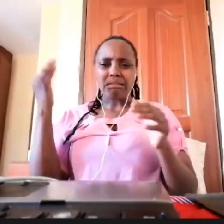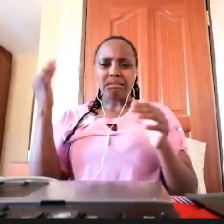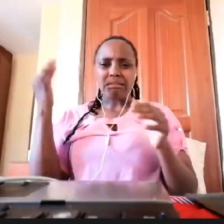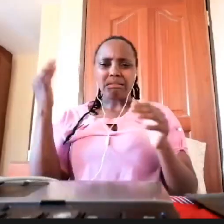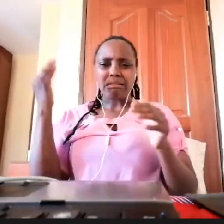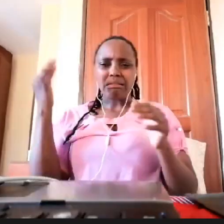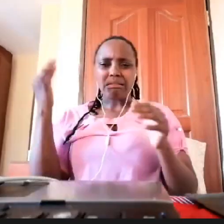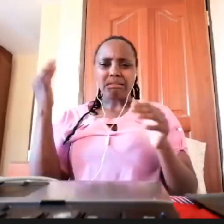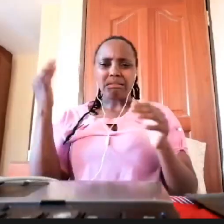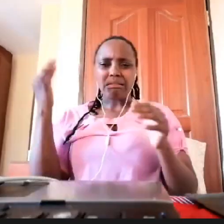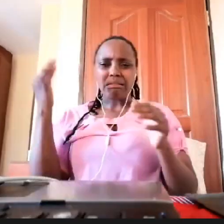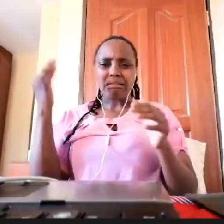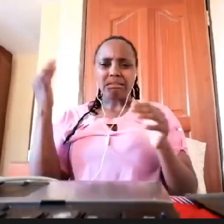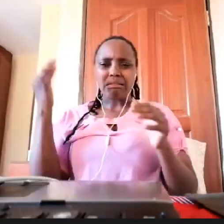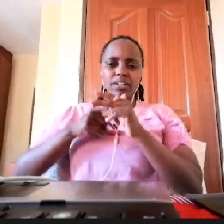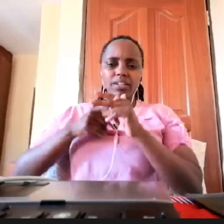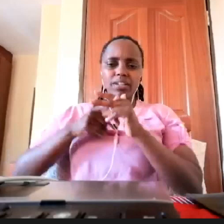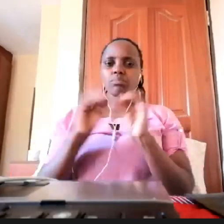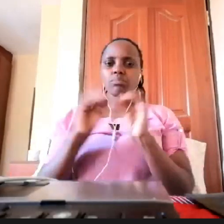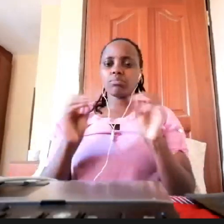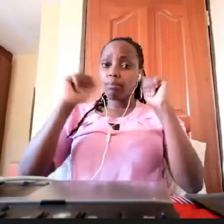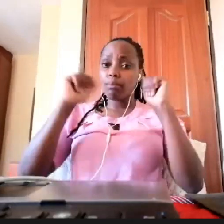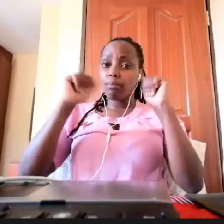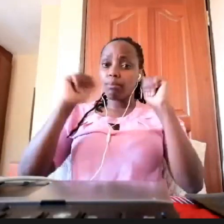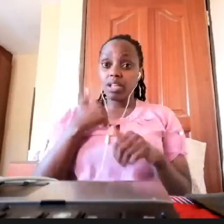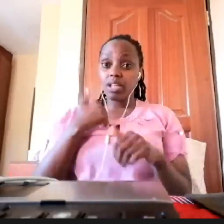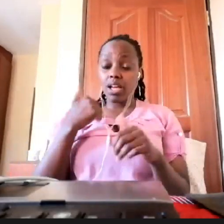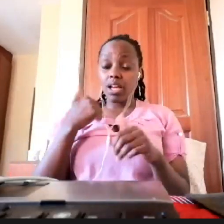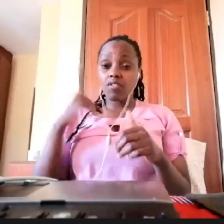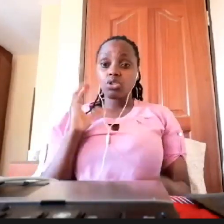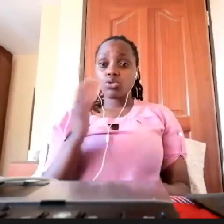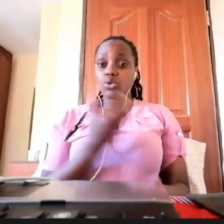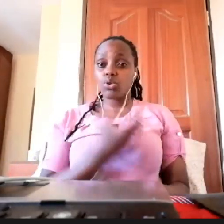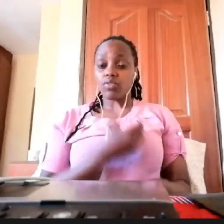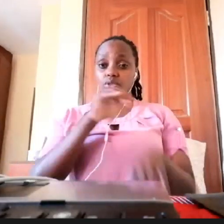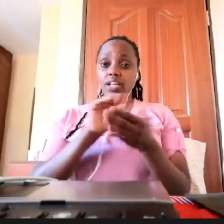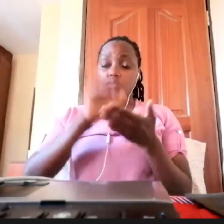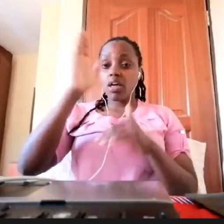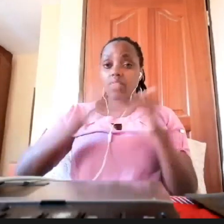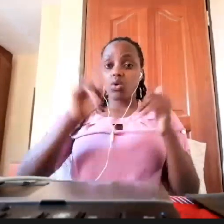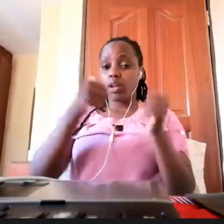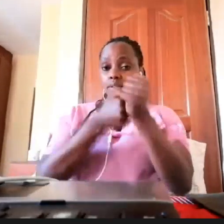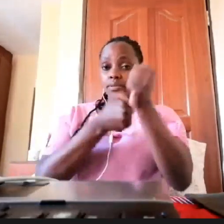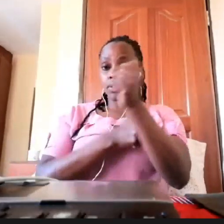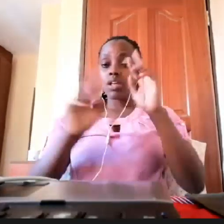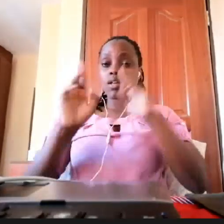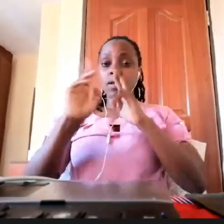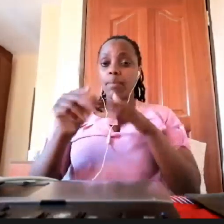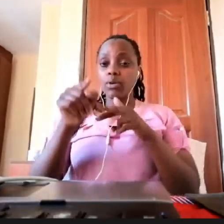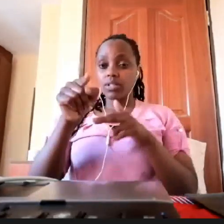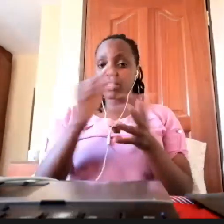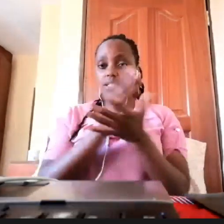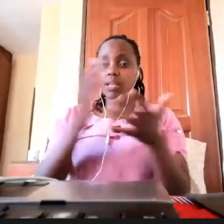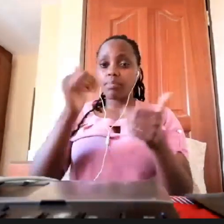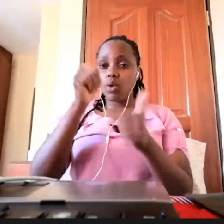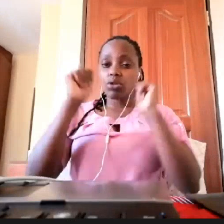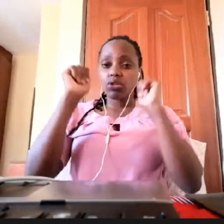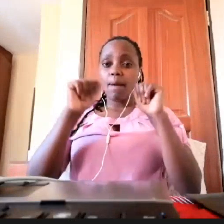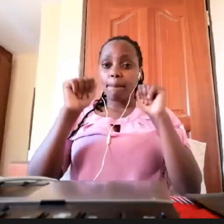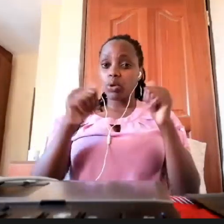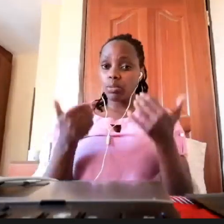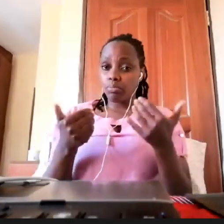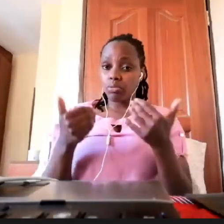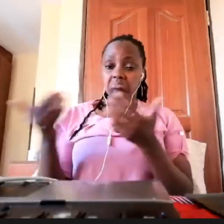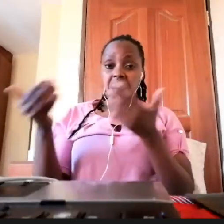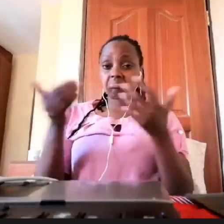Is there any possibility for the committee to receive more than one complementary report? This is something that we may have to